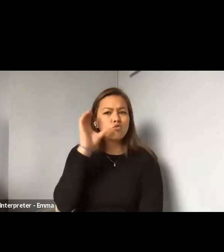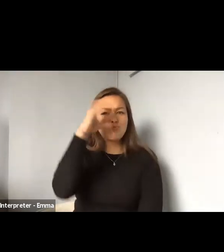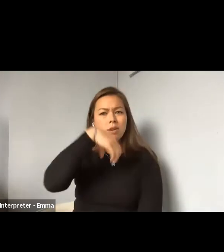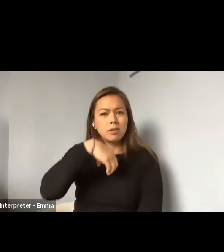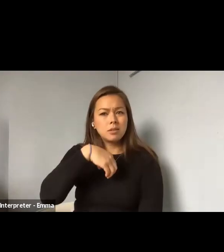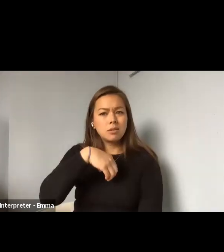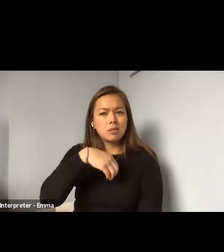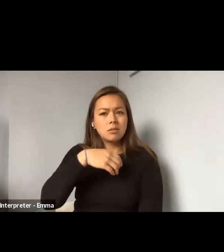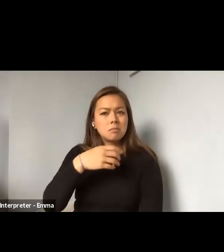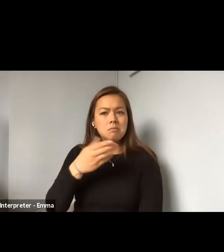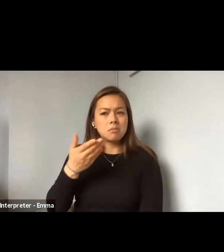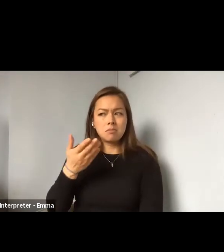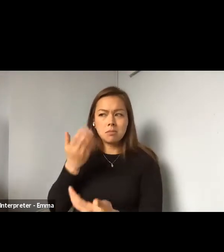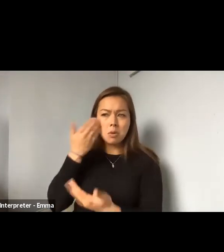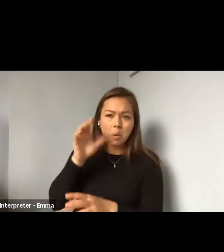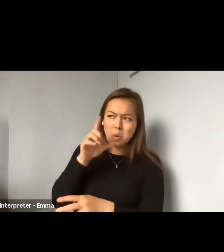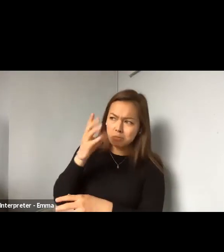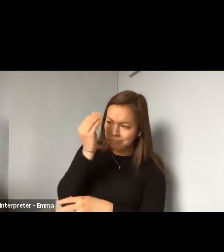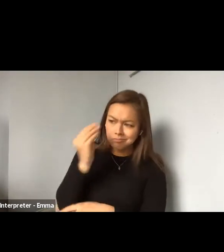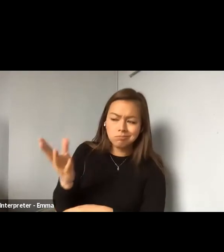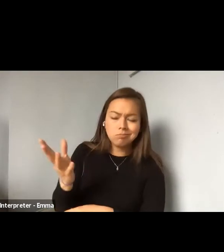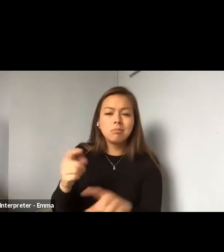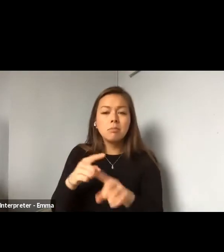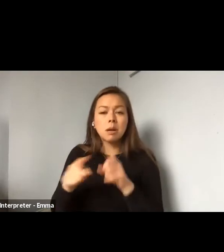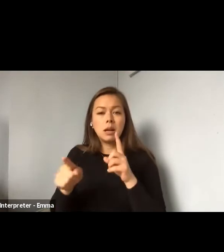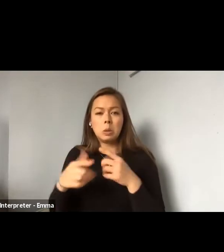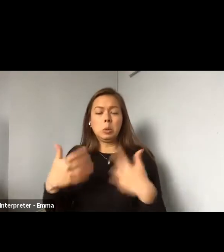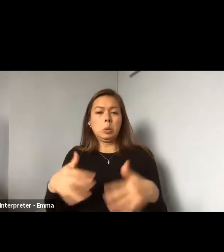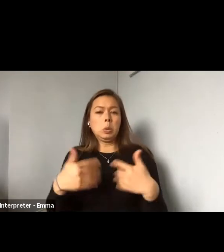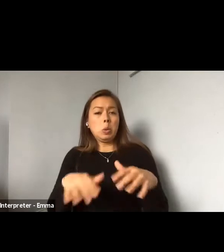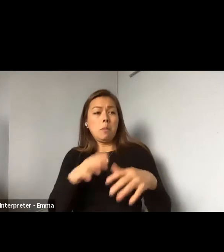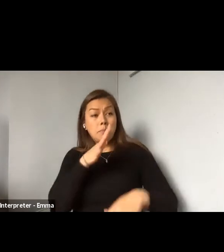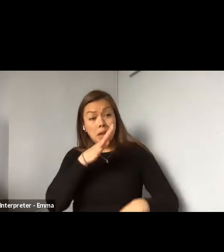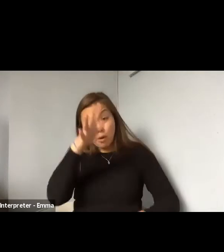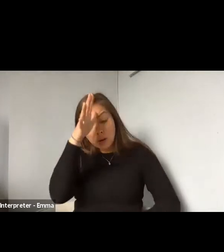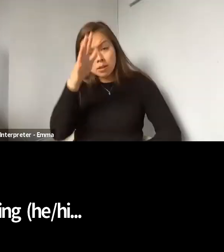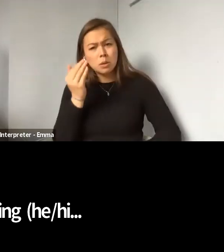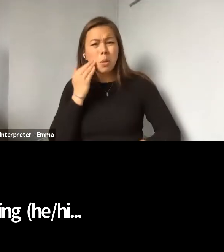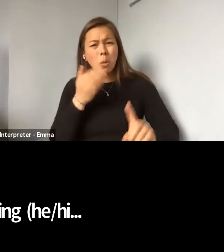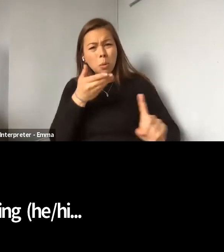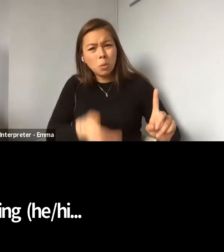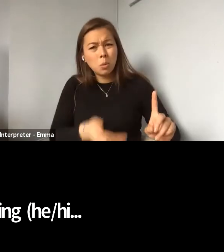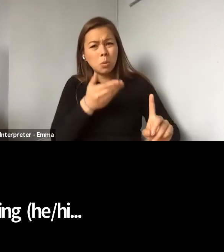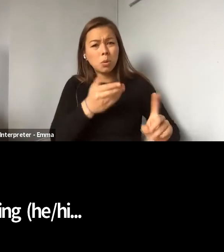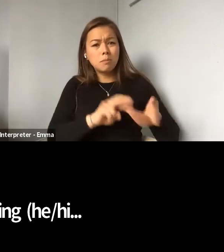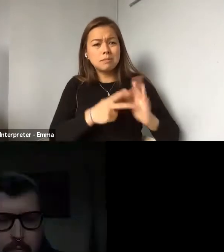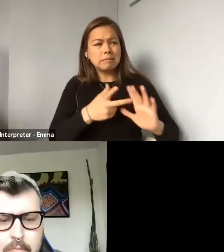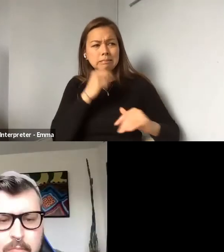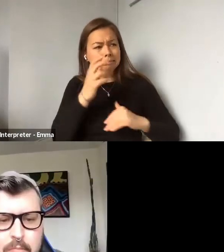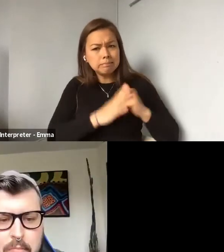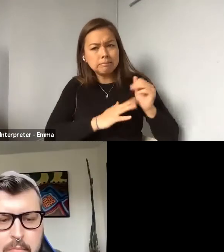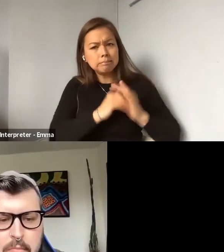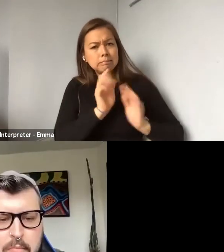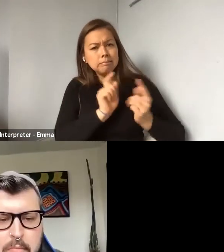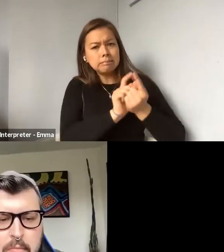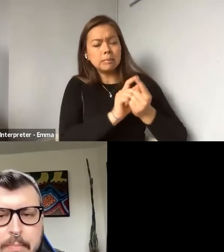parents for assistance. So I'm going to pass this back to Wes to talk about some more of the project's